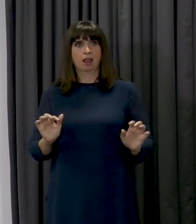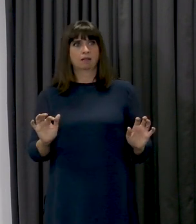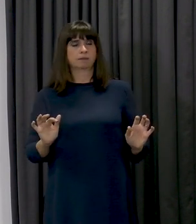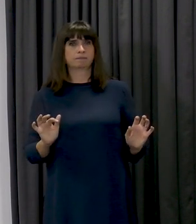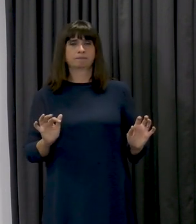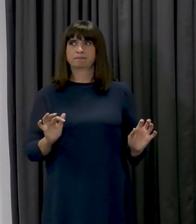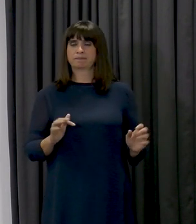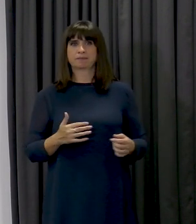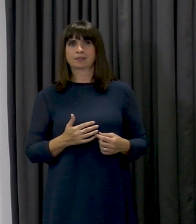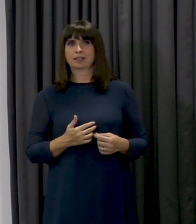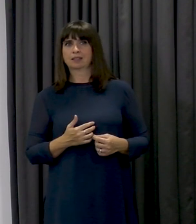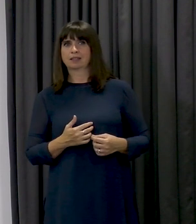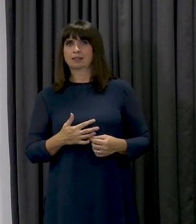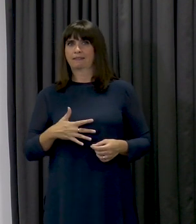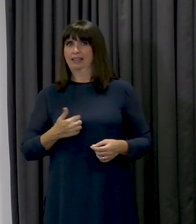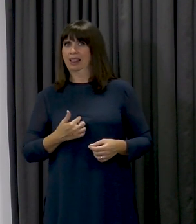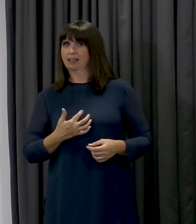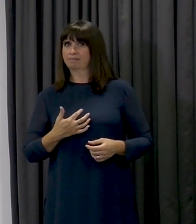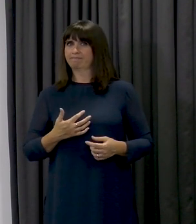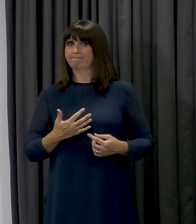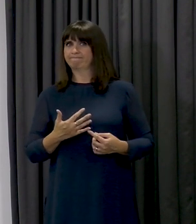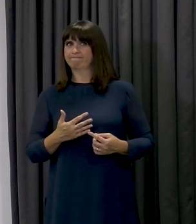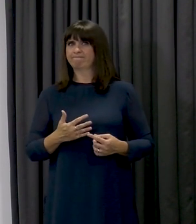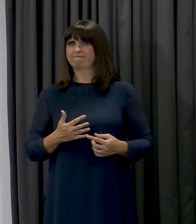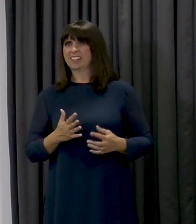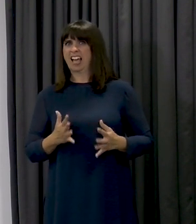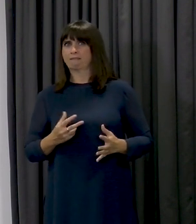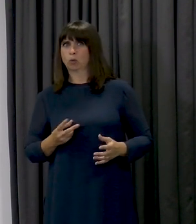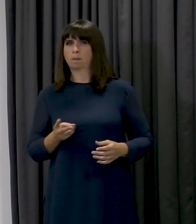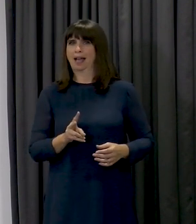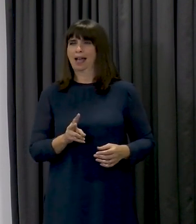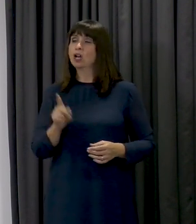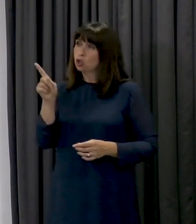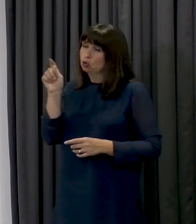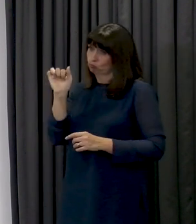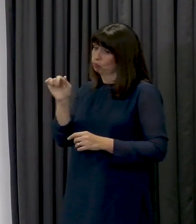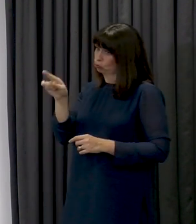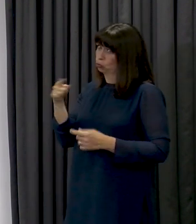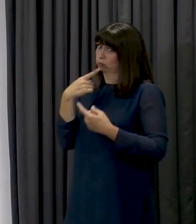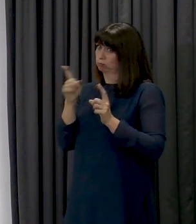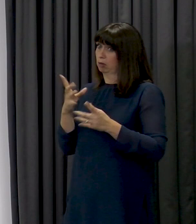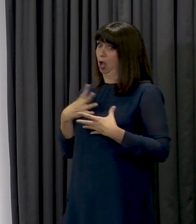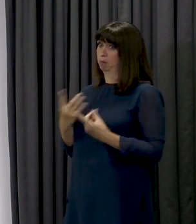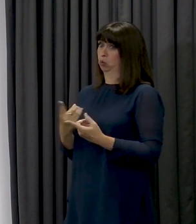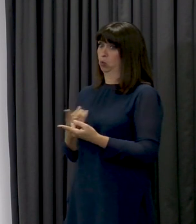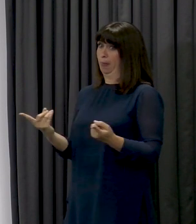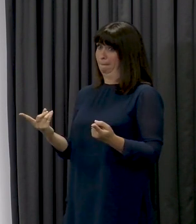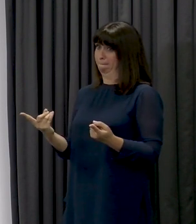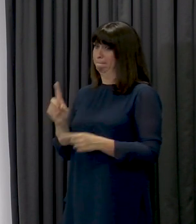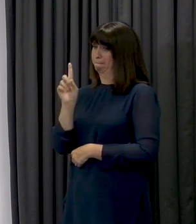I accept that you say it's not an instruction, that it's a choice, an individual choice. But given